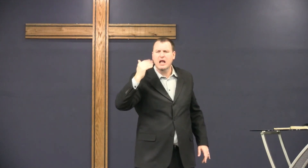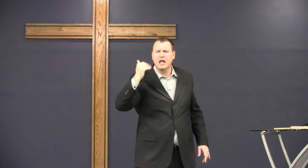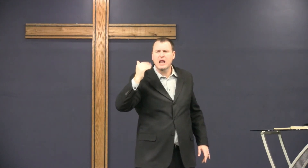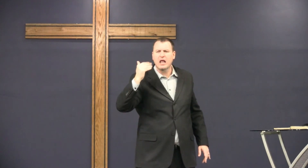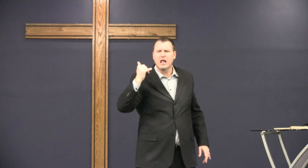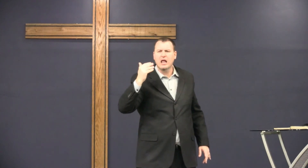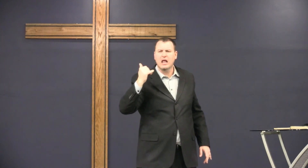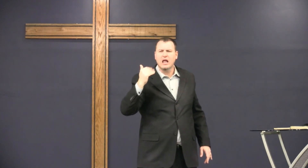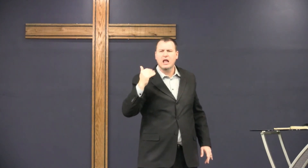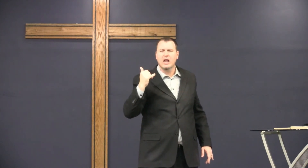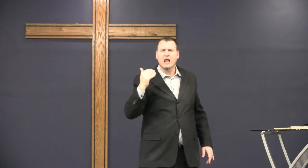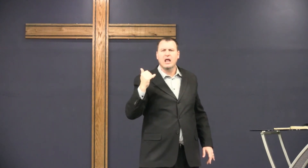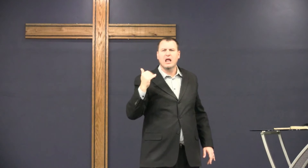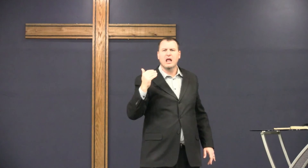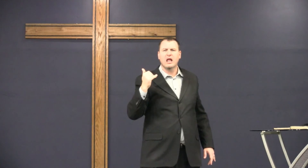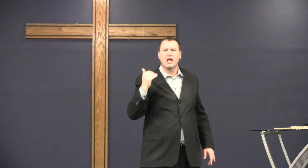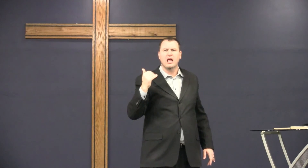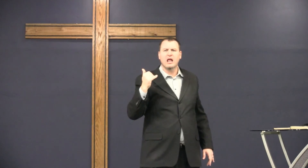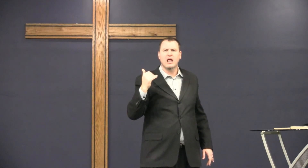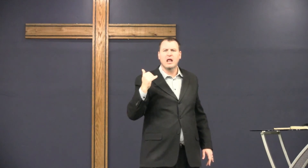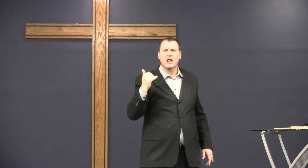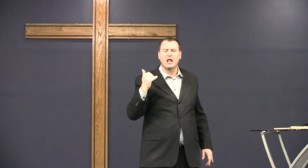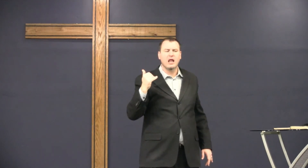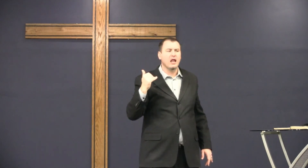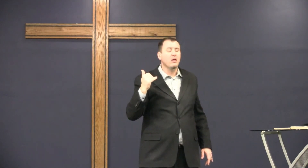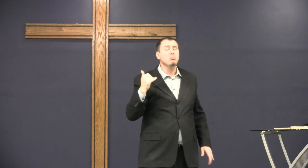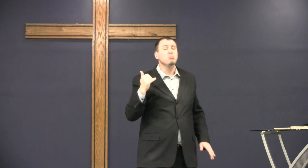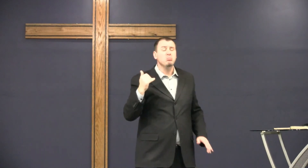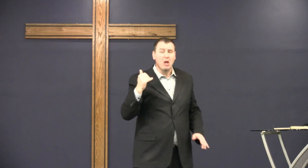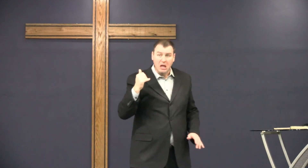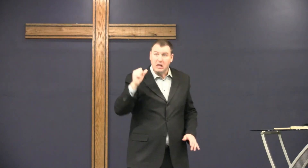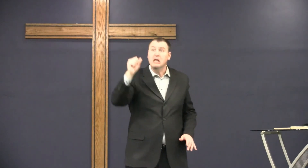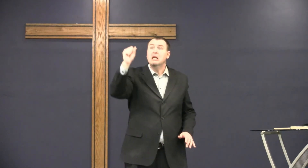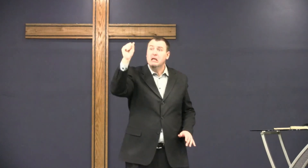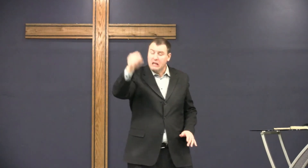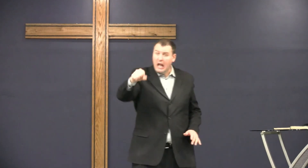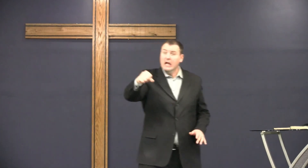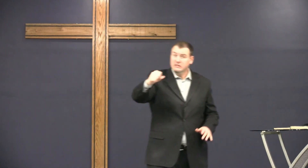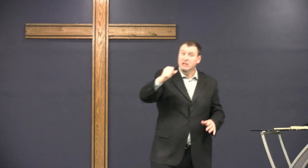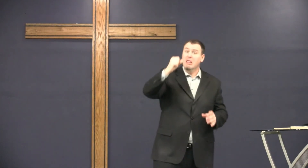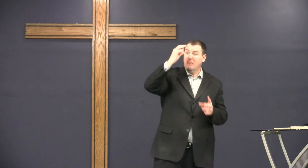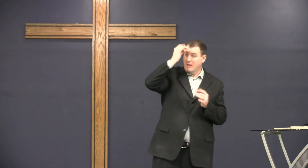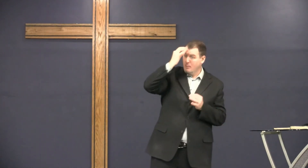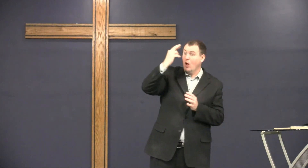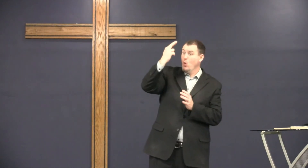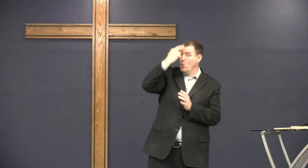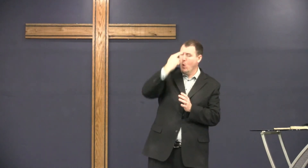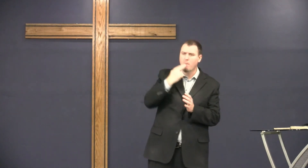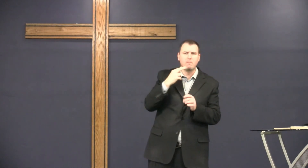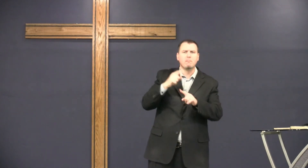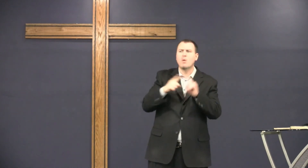attracted to this event, this Jesus? Why?